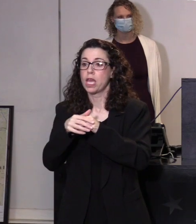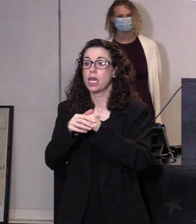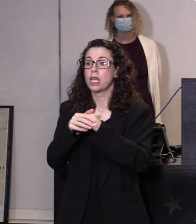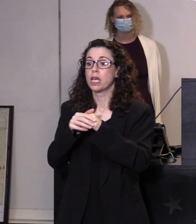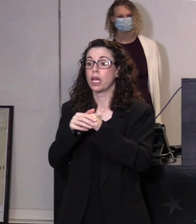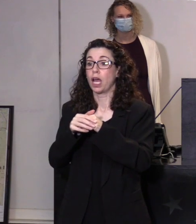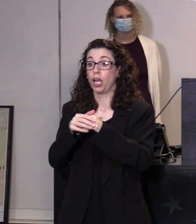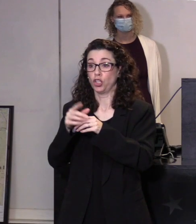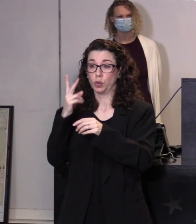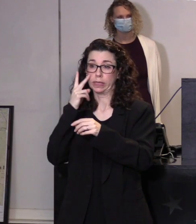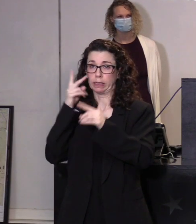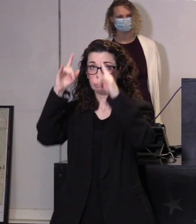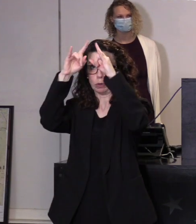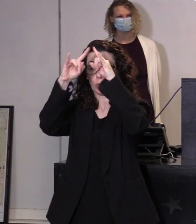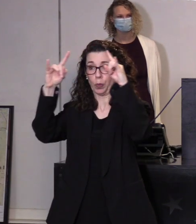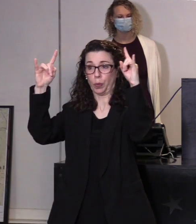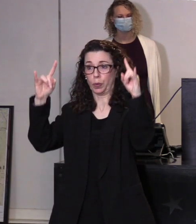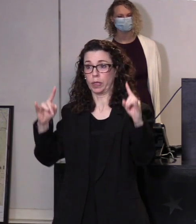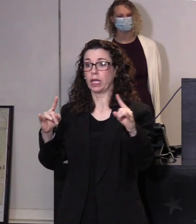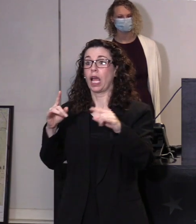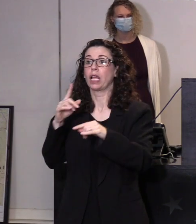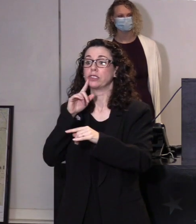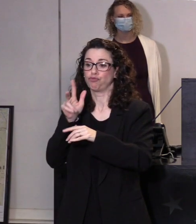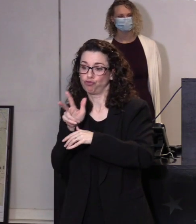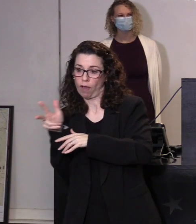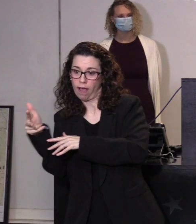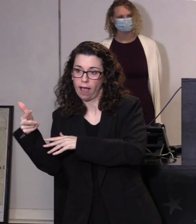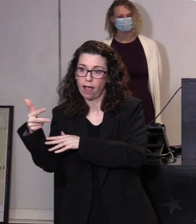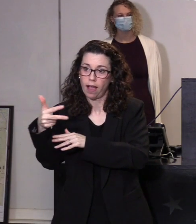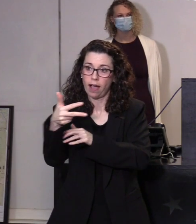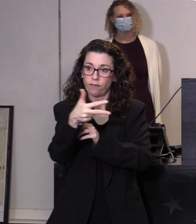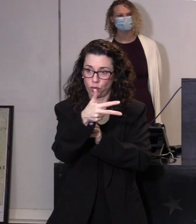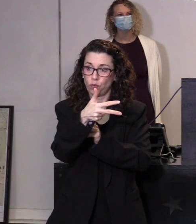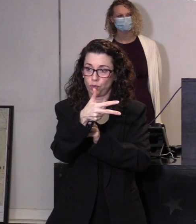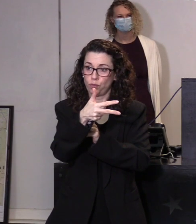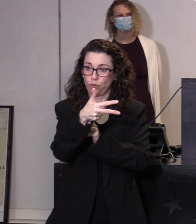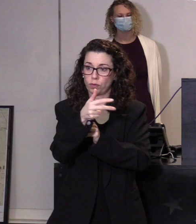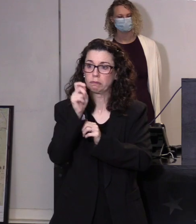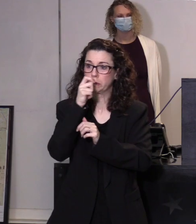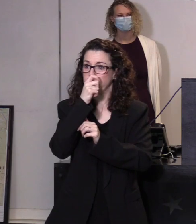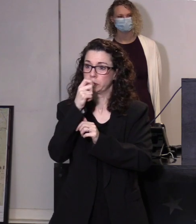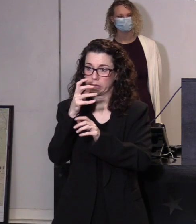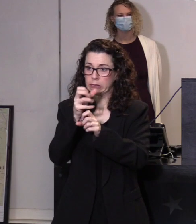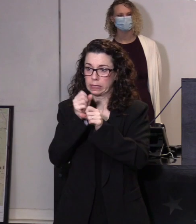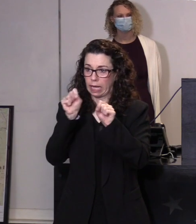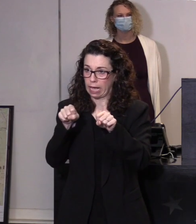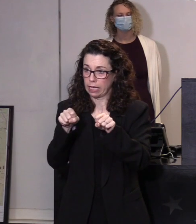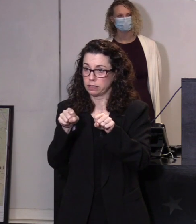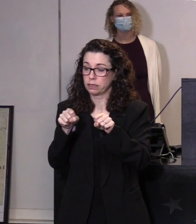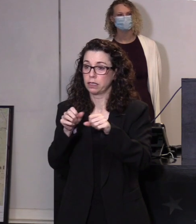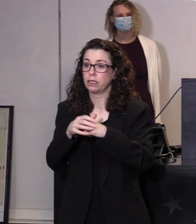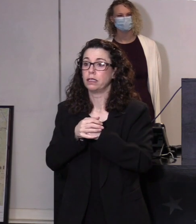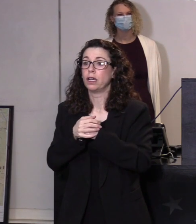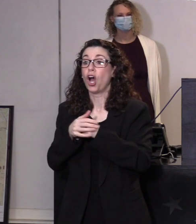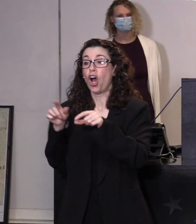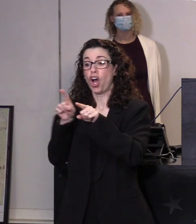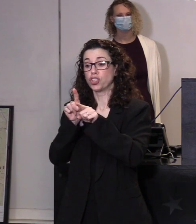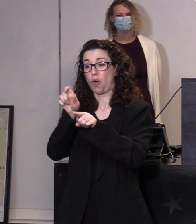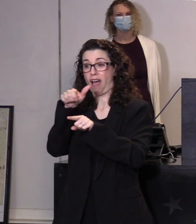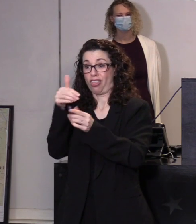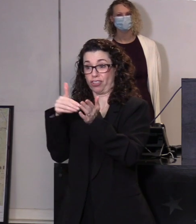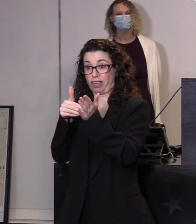large tent as a drive-through format. In addition, many healthcare providers offer testing as